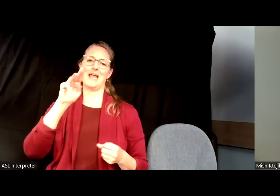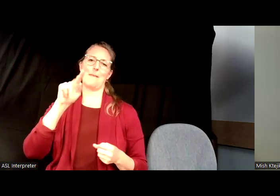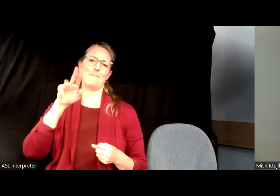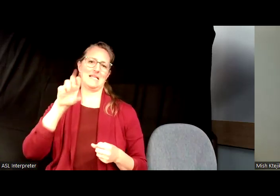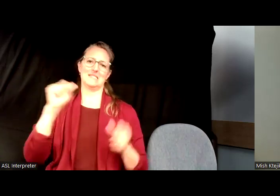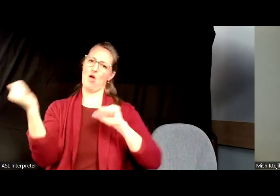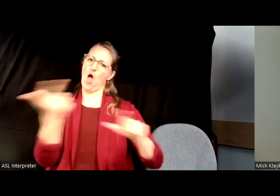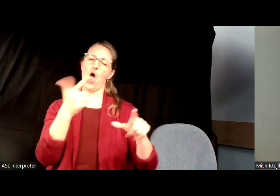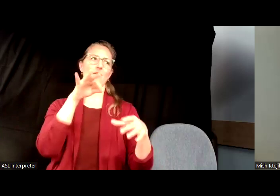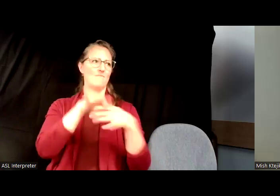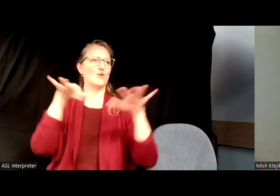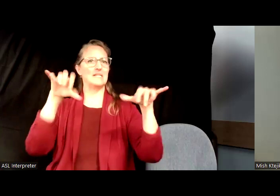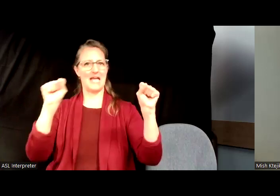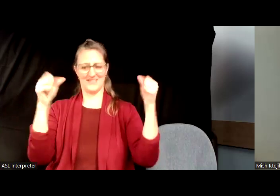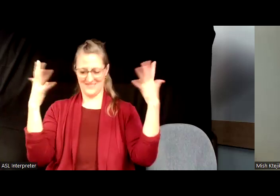Unanimous decision.